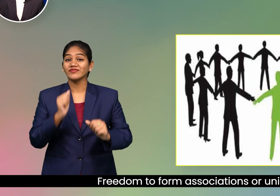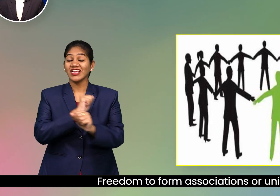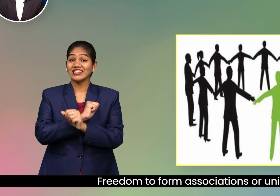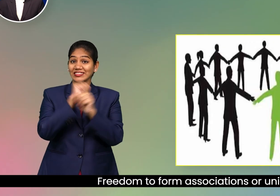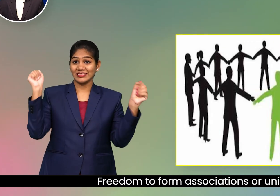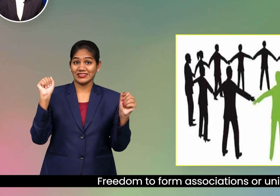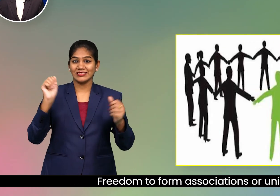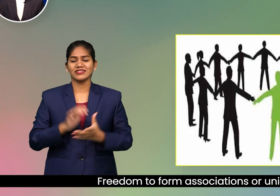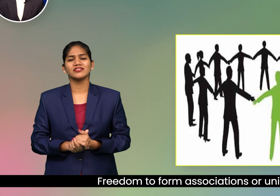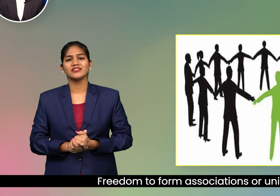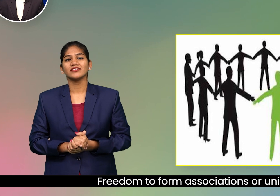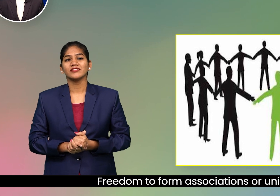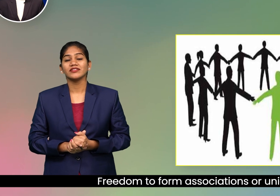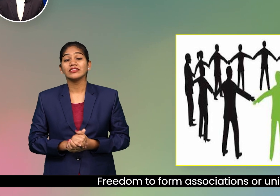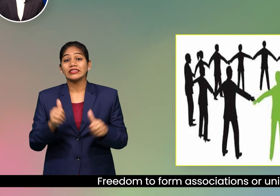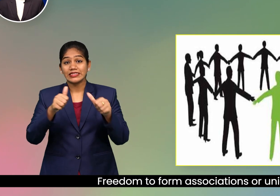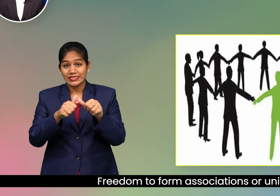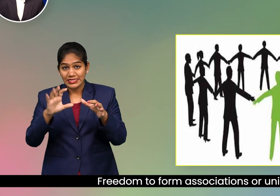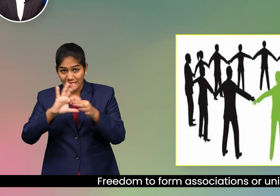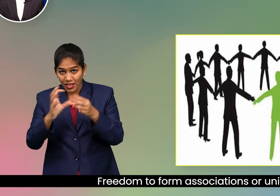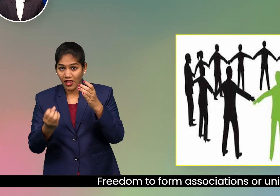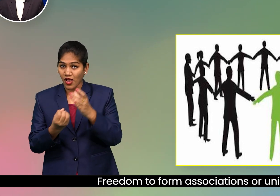Freedom to form associations or unions.